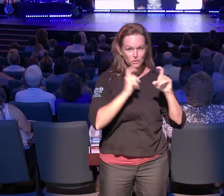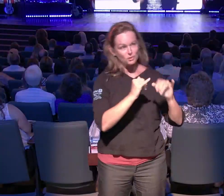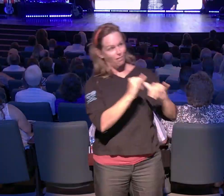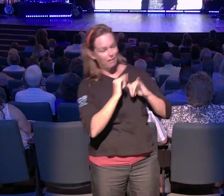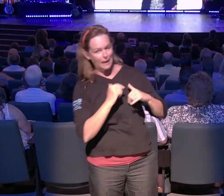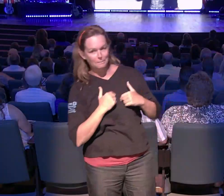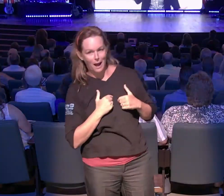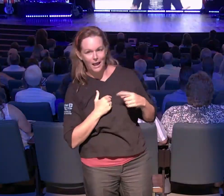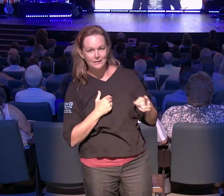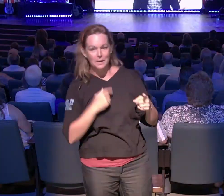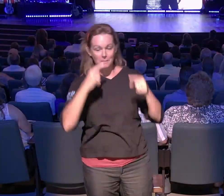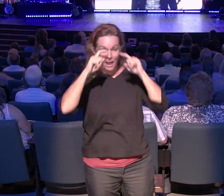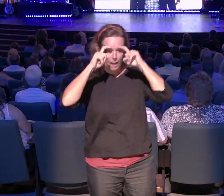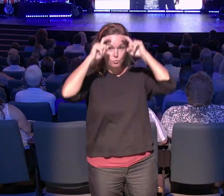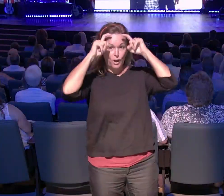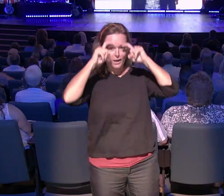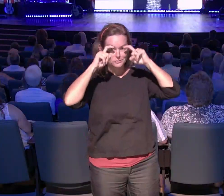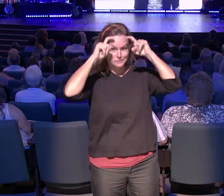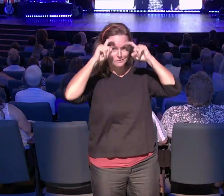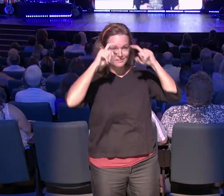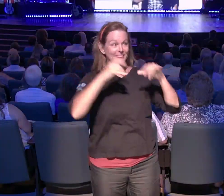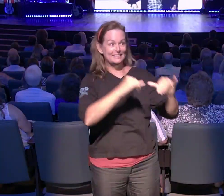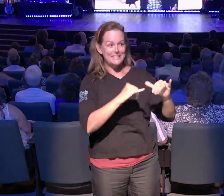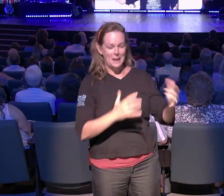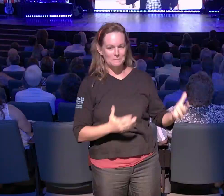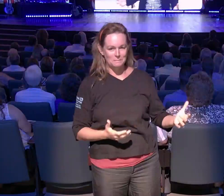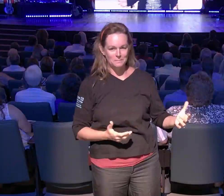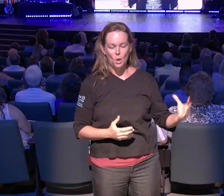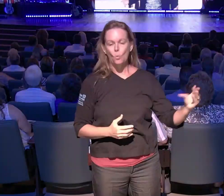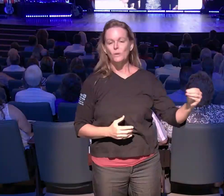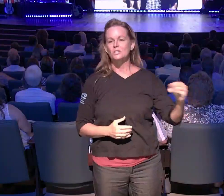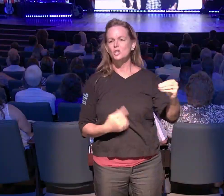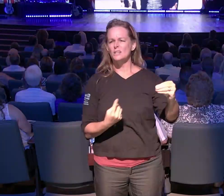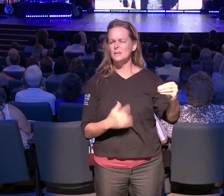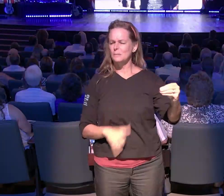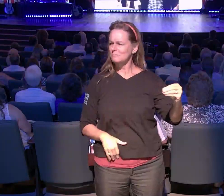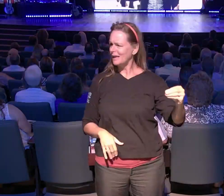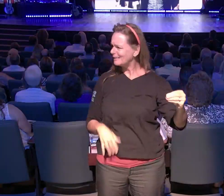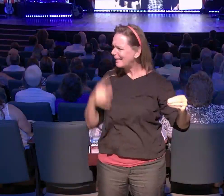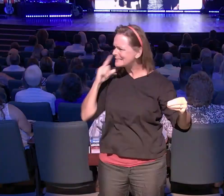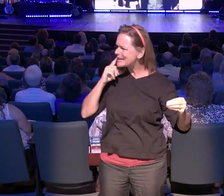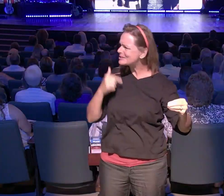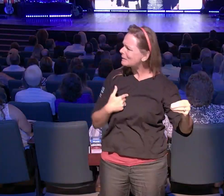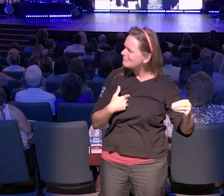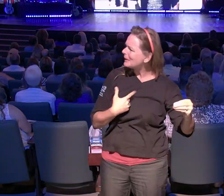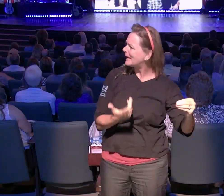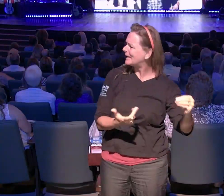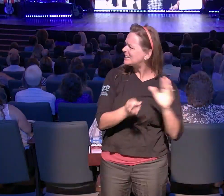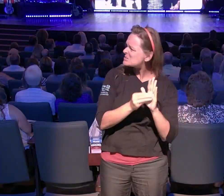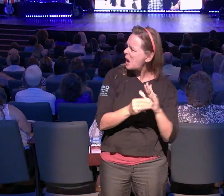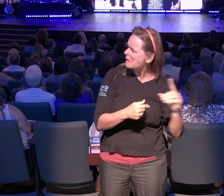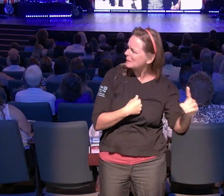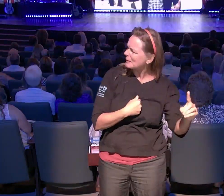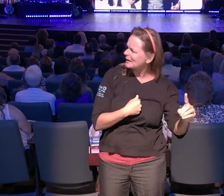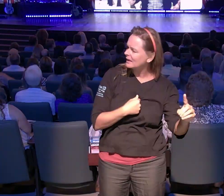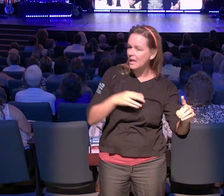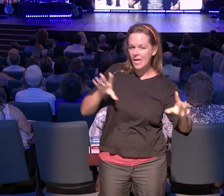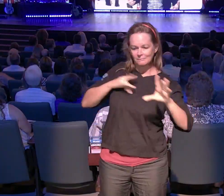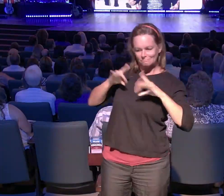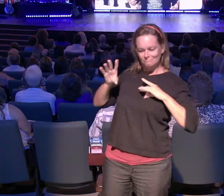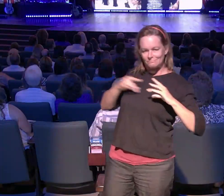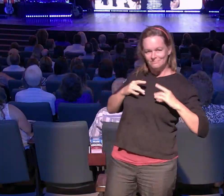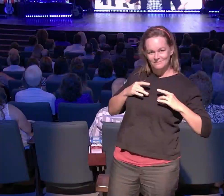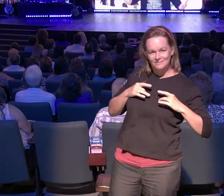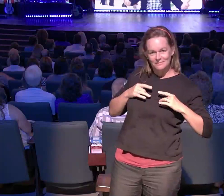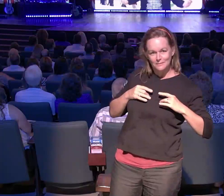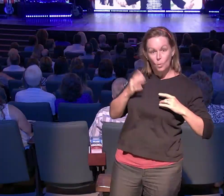expressions are like mine. He's got my eyebrows. Hearing him talking to people around the church, I think that sounds just like me. Well, he's picked up on my traits